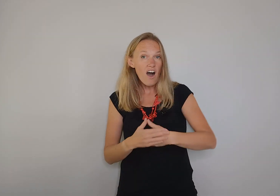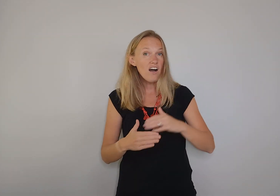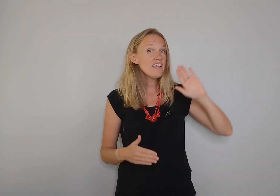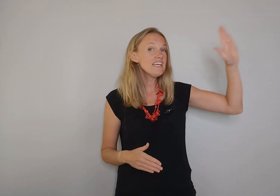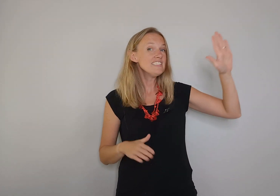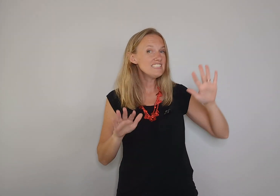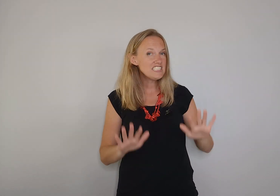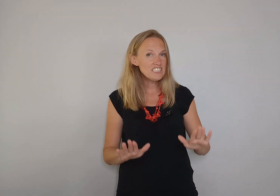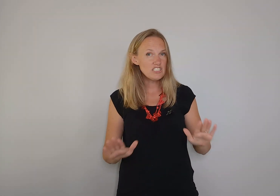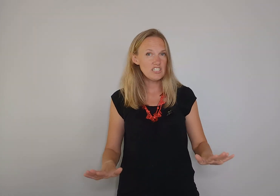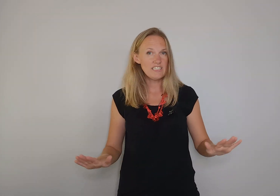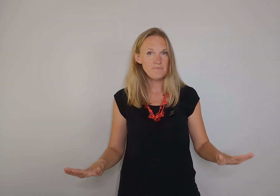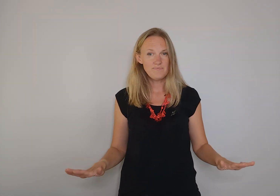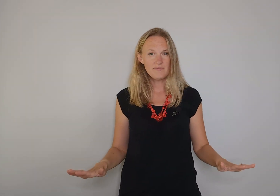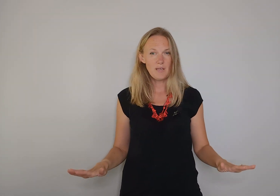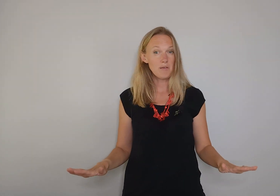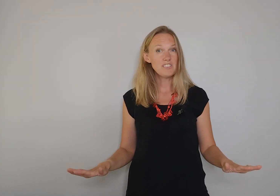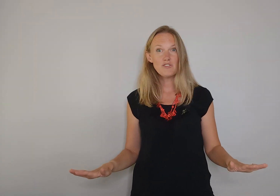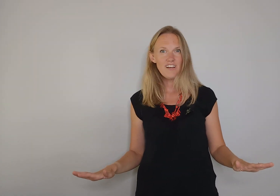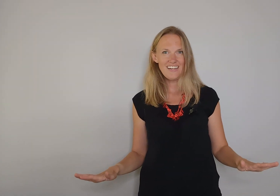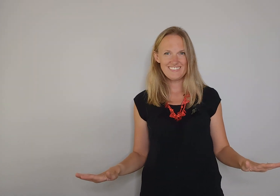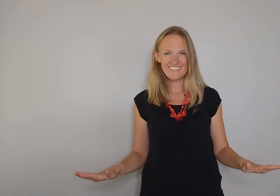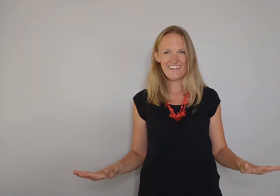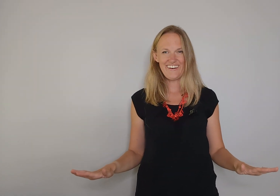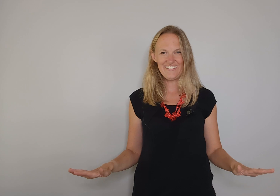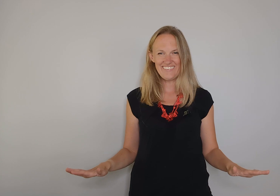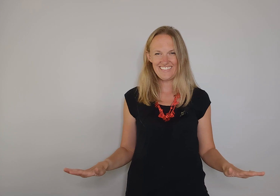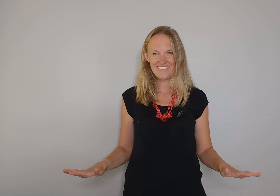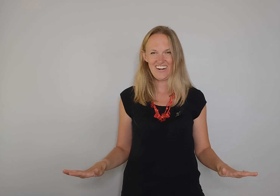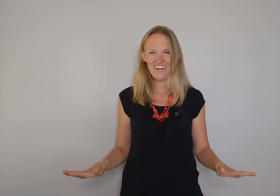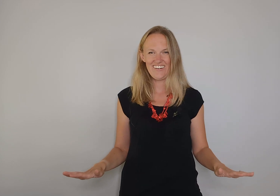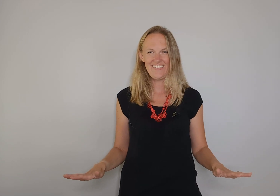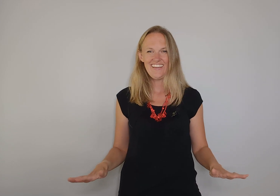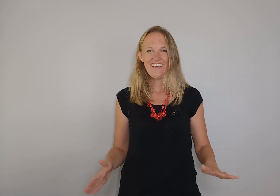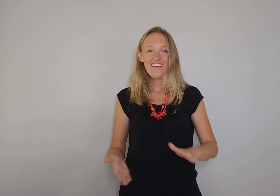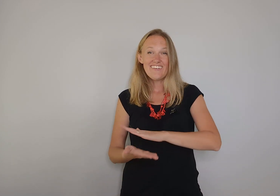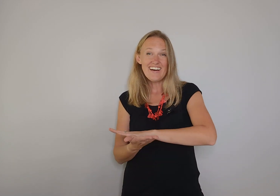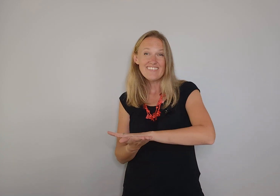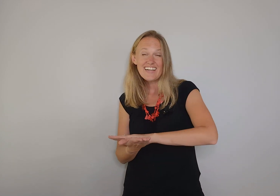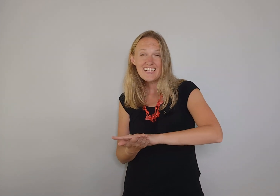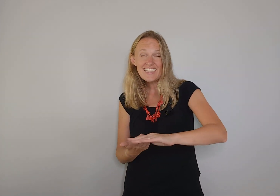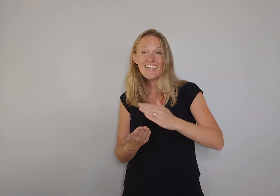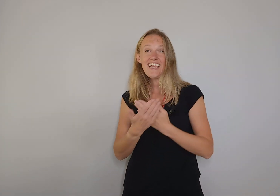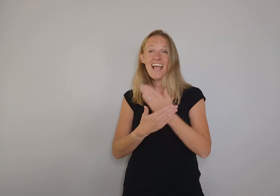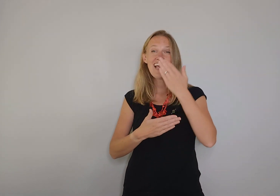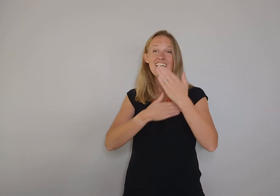All His children, it might be too fast to sign all of that tomorrow, clean